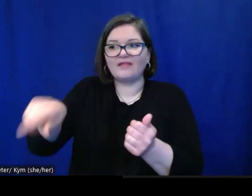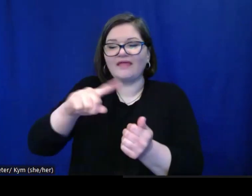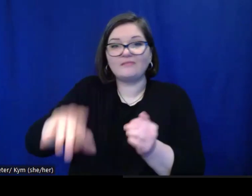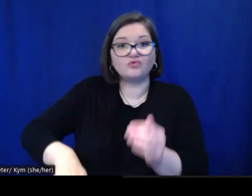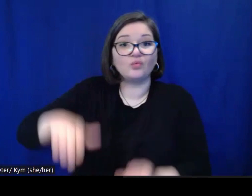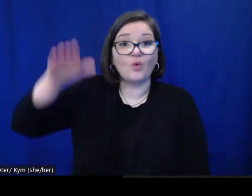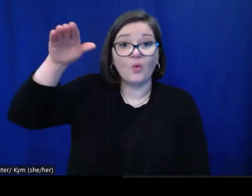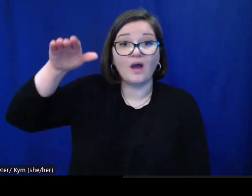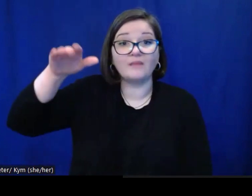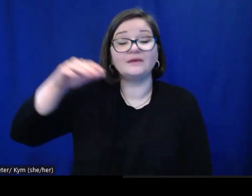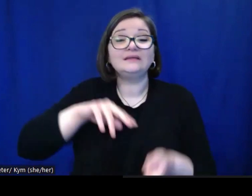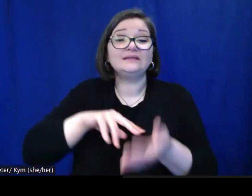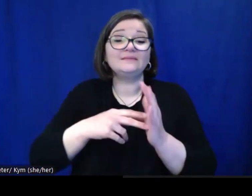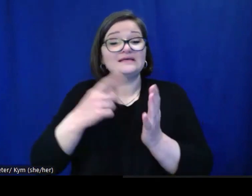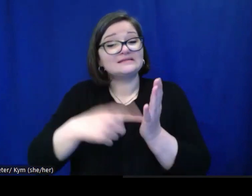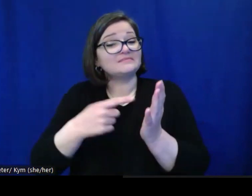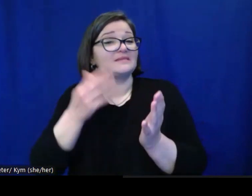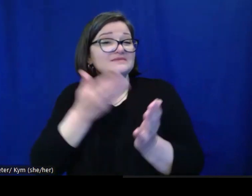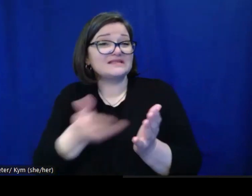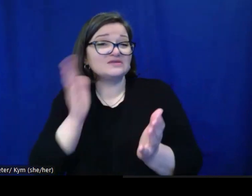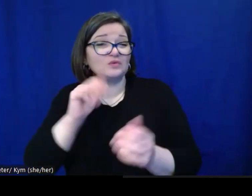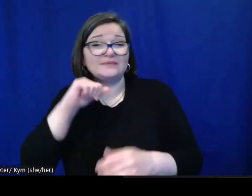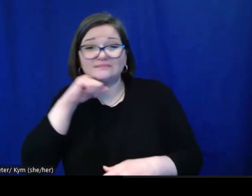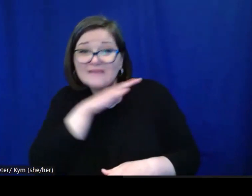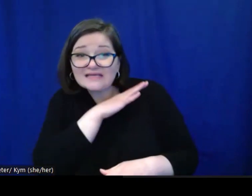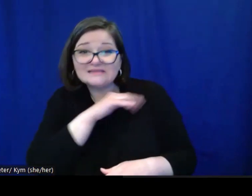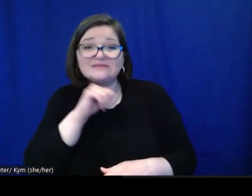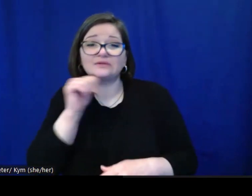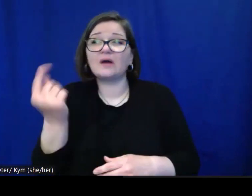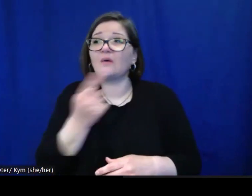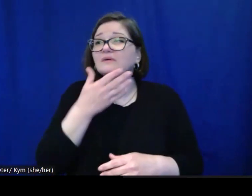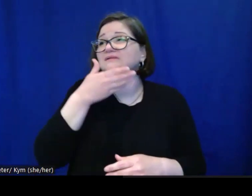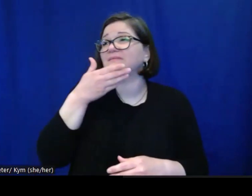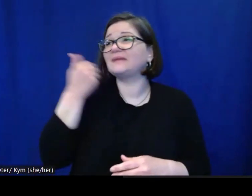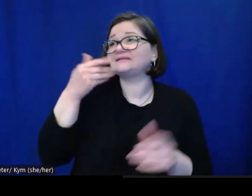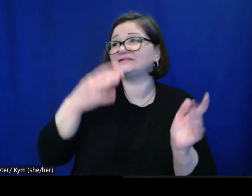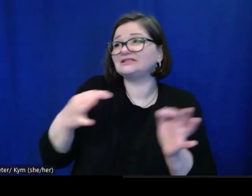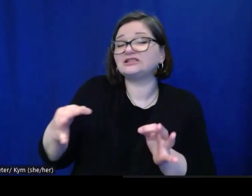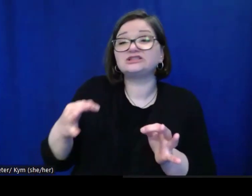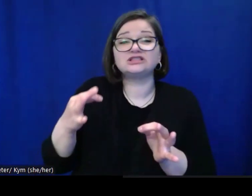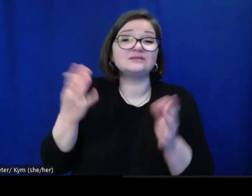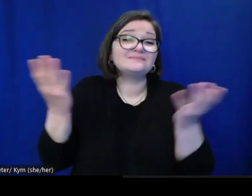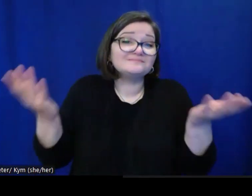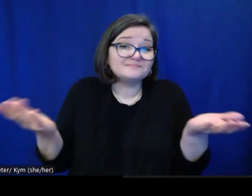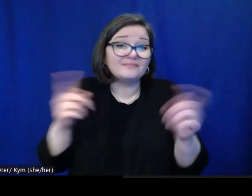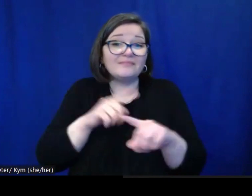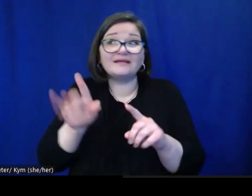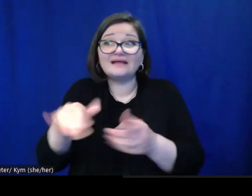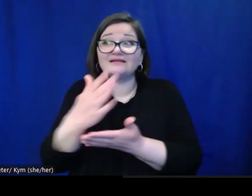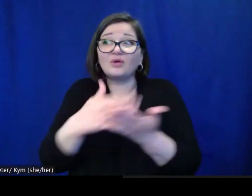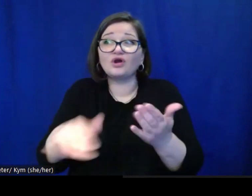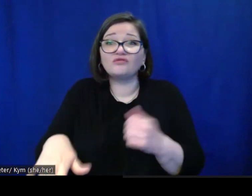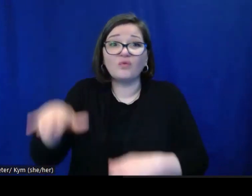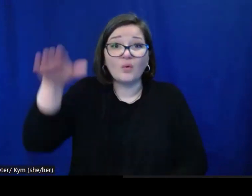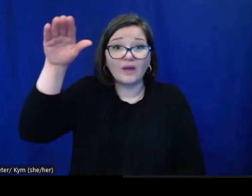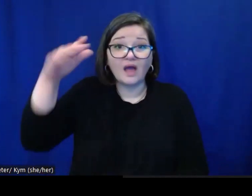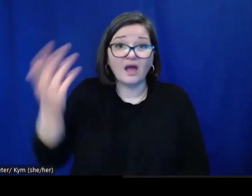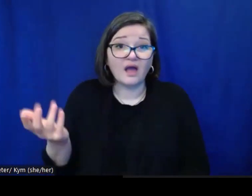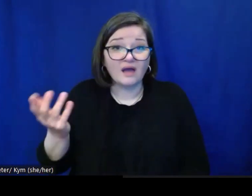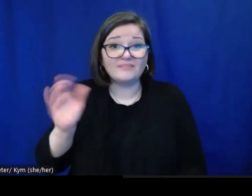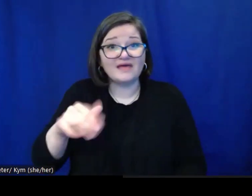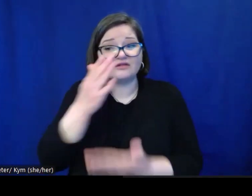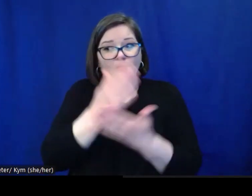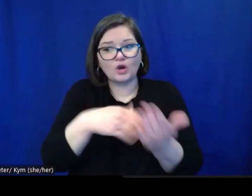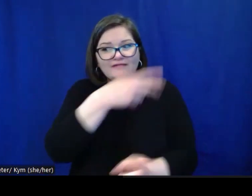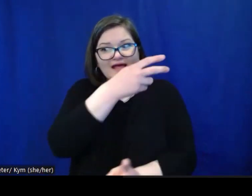are going to be messy. They're not always going to make the right decisions, but that is part of growing up. That is part of